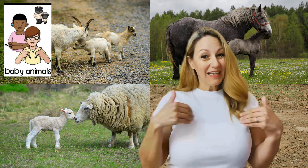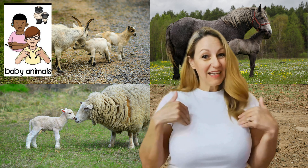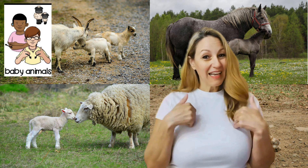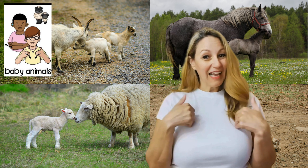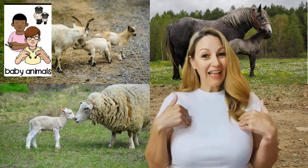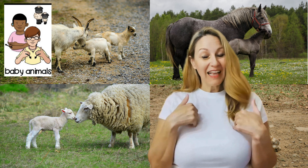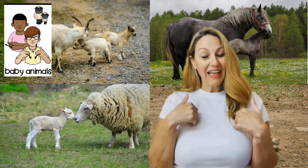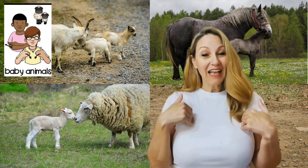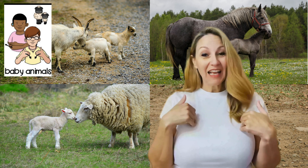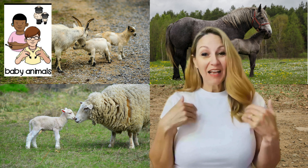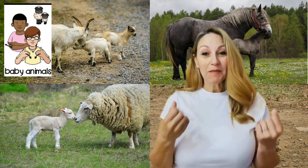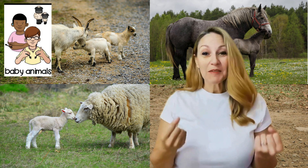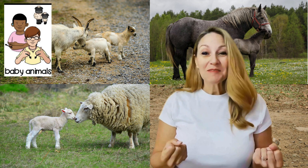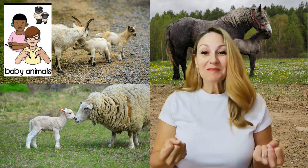Baby animals.